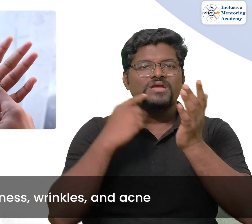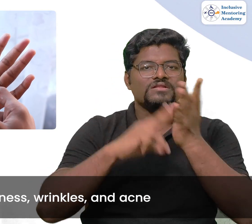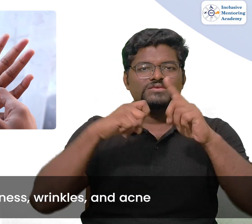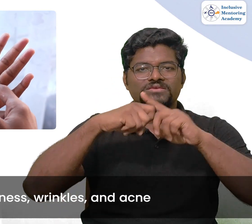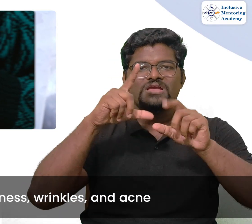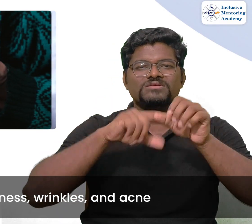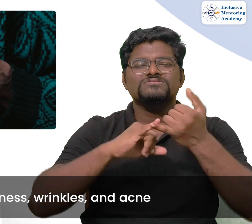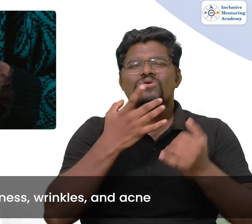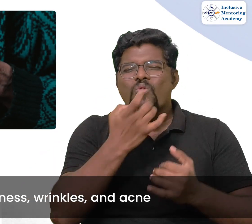wrinkles,